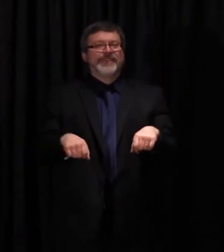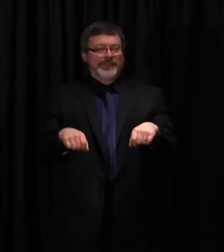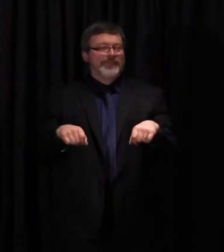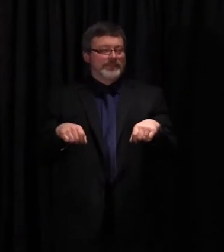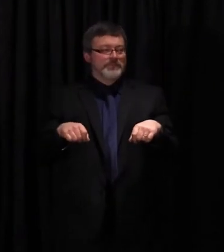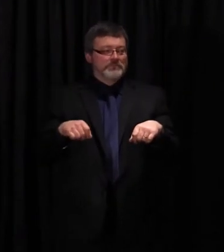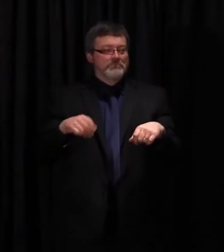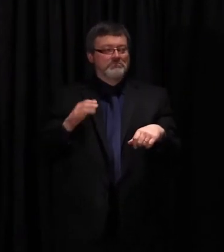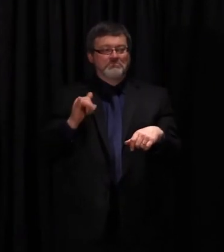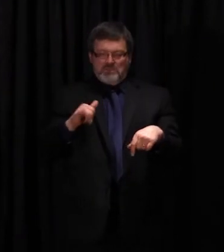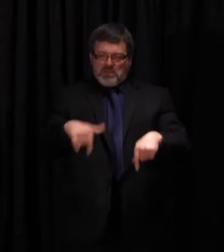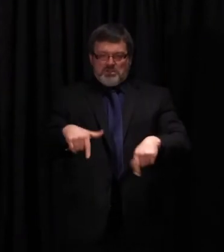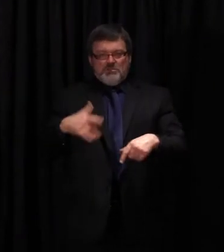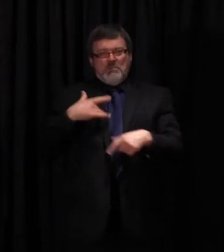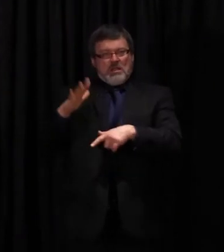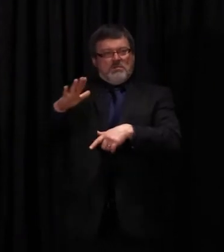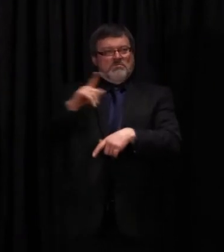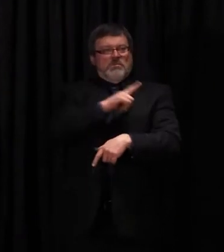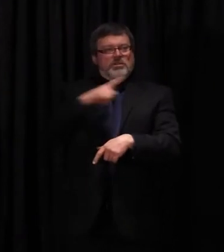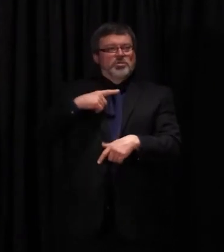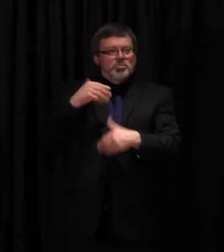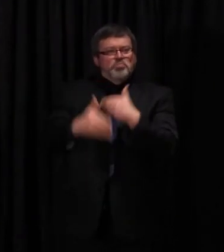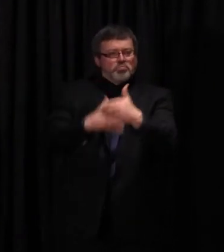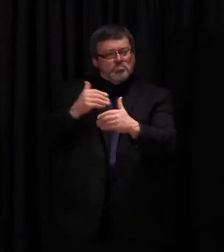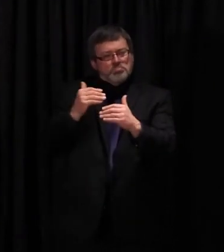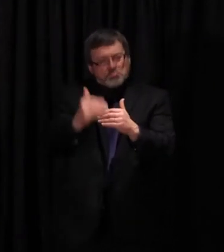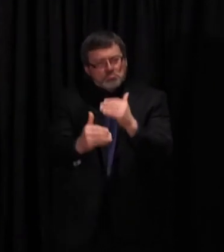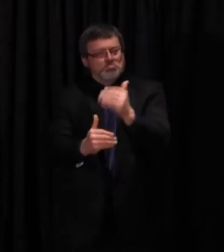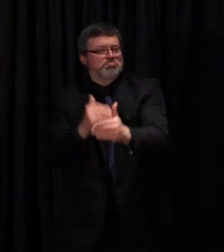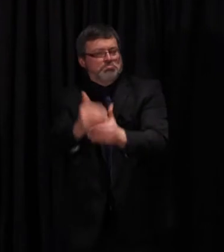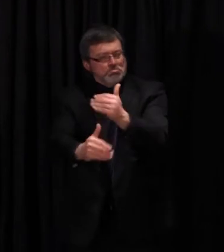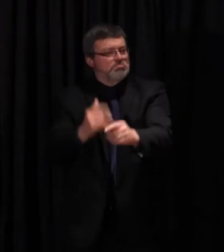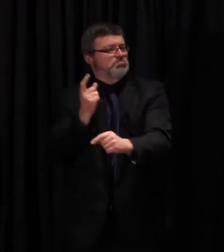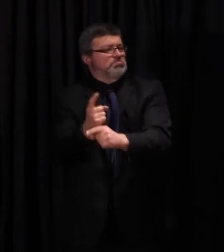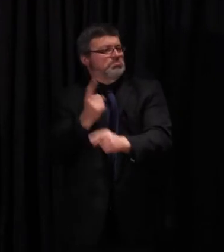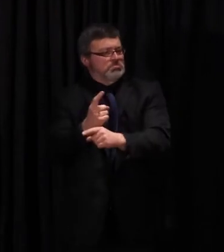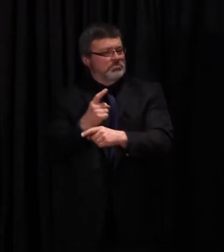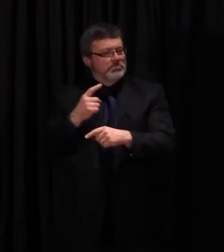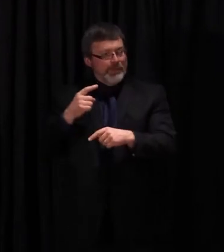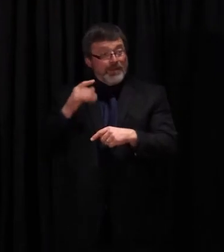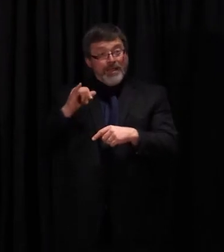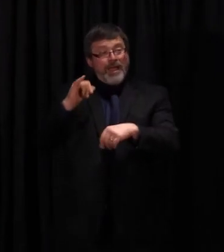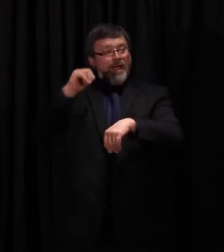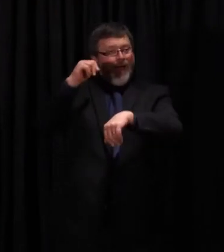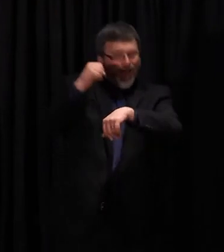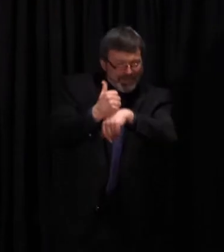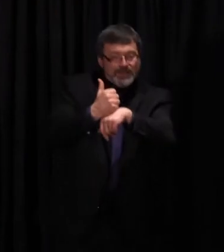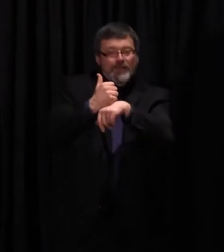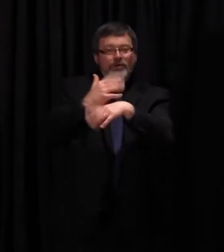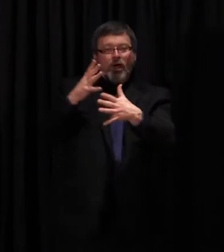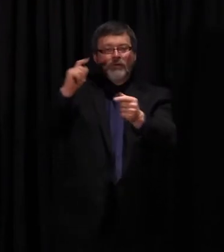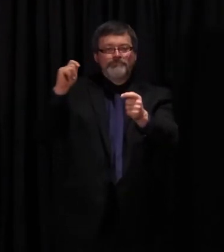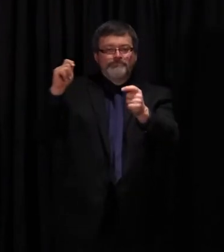session and make significant, lasting, transformative leaps forward.